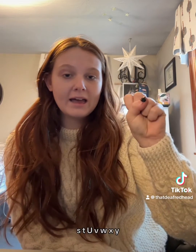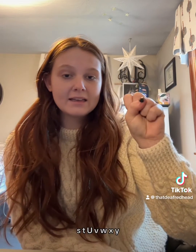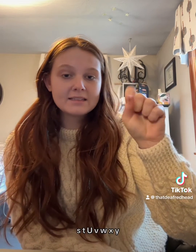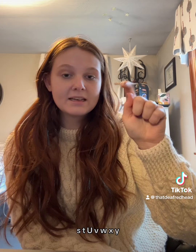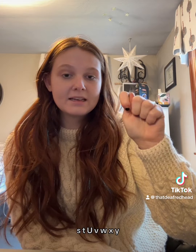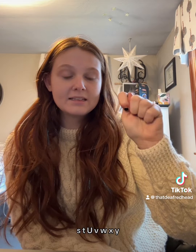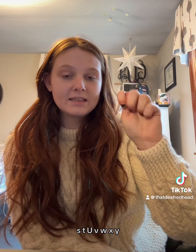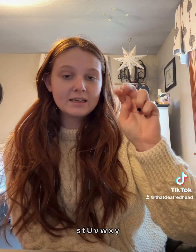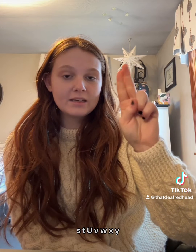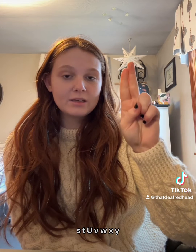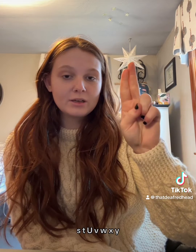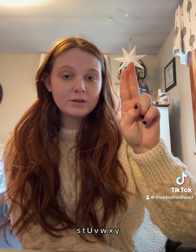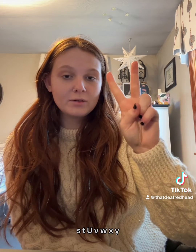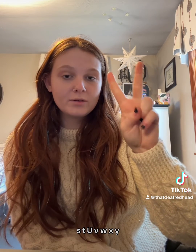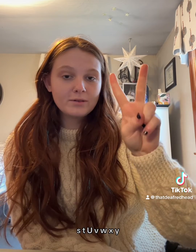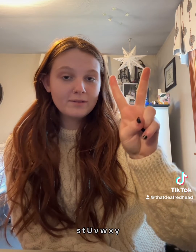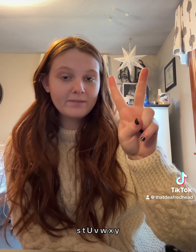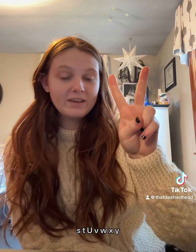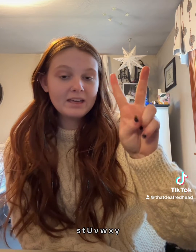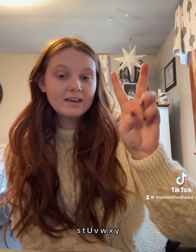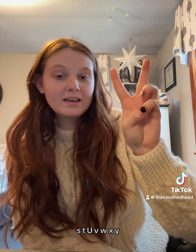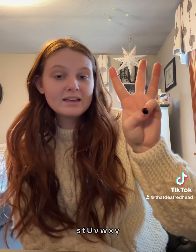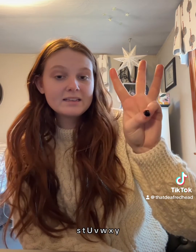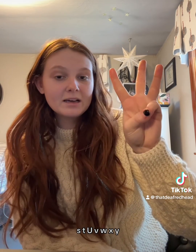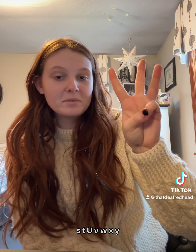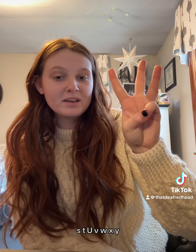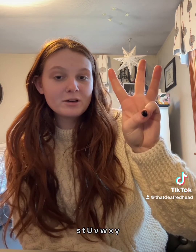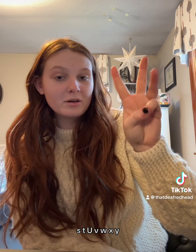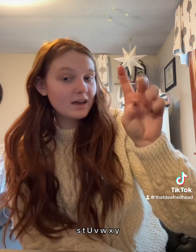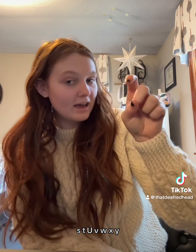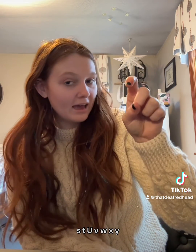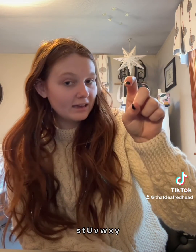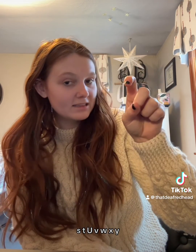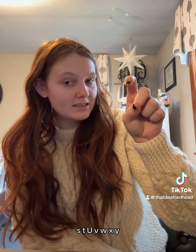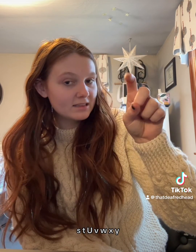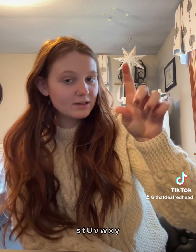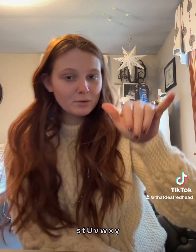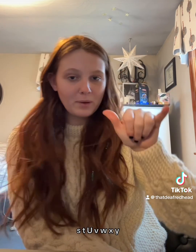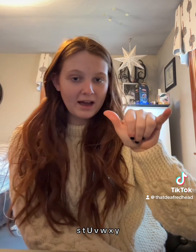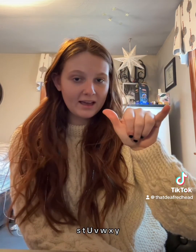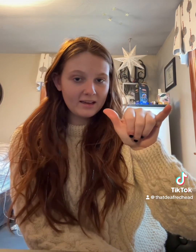S, T, U, V, W, X, Y,